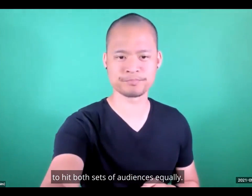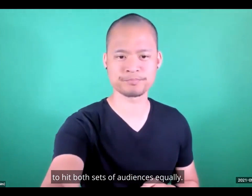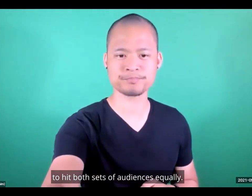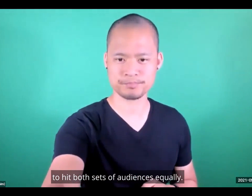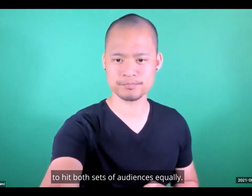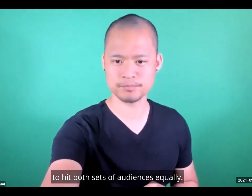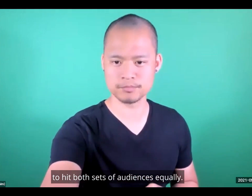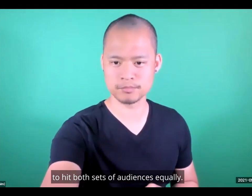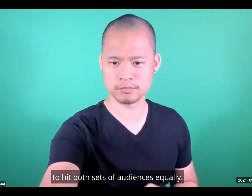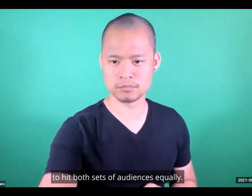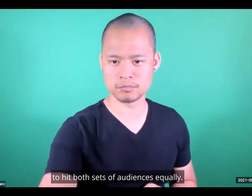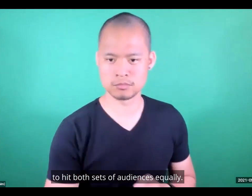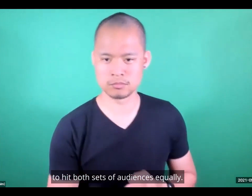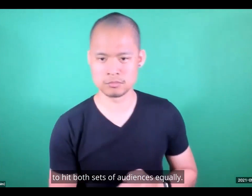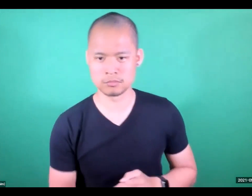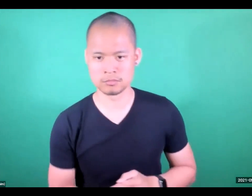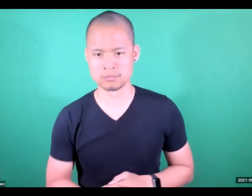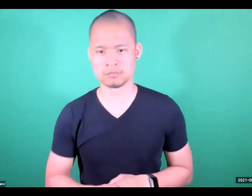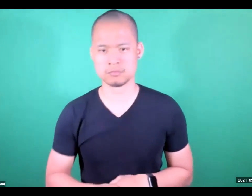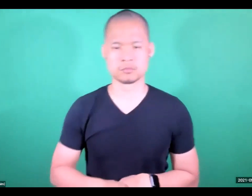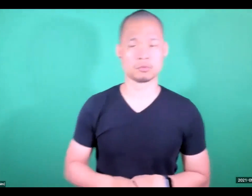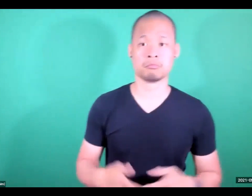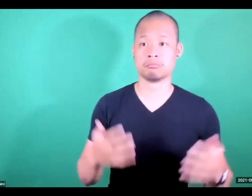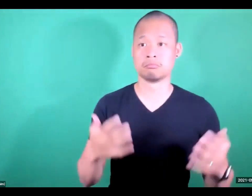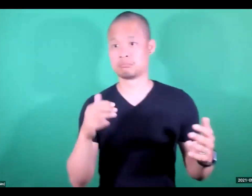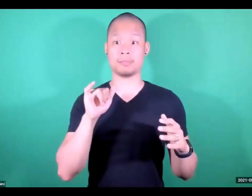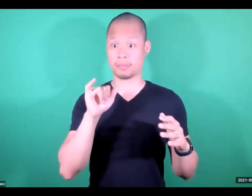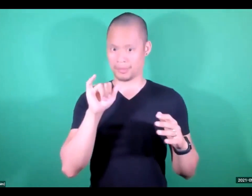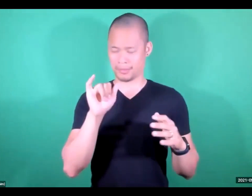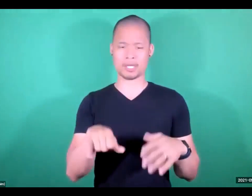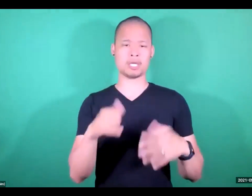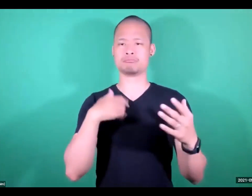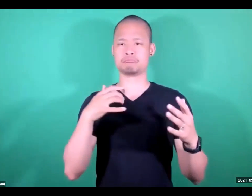both sets of audiences equally.